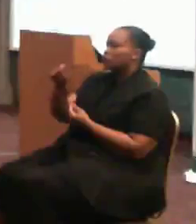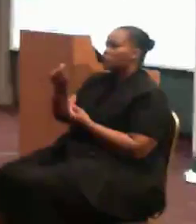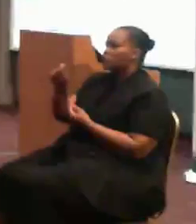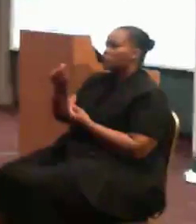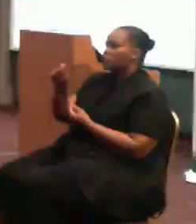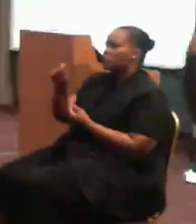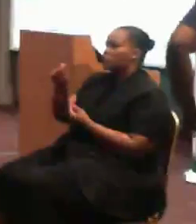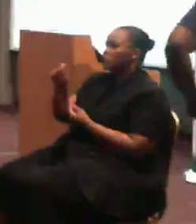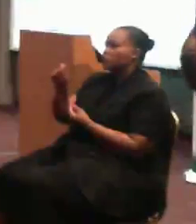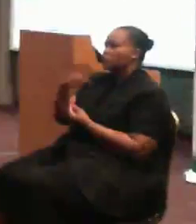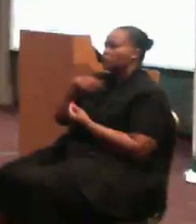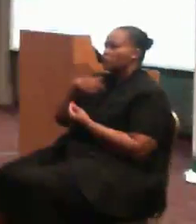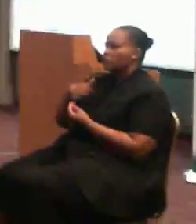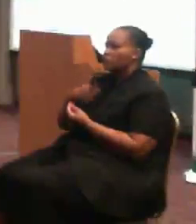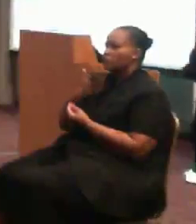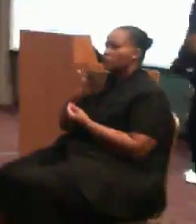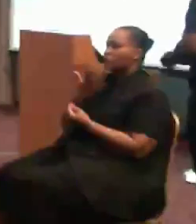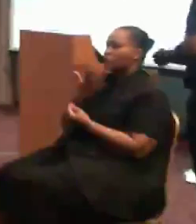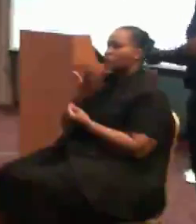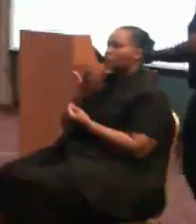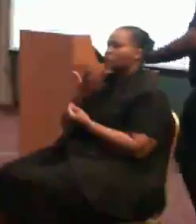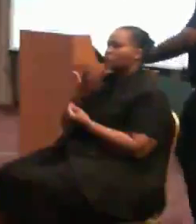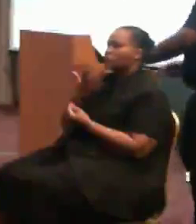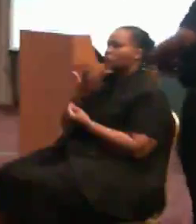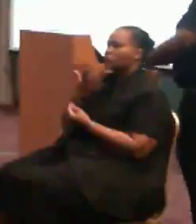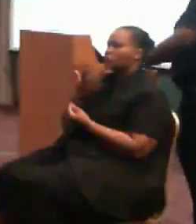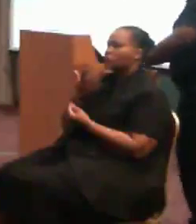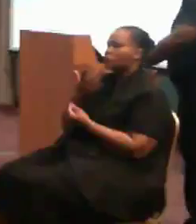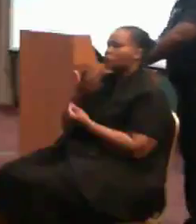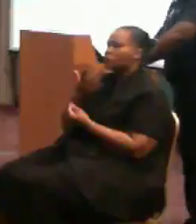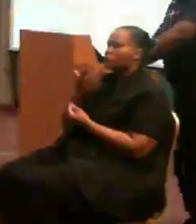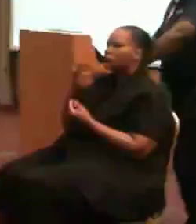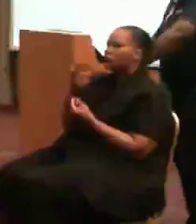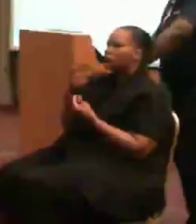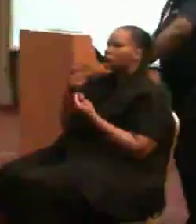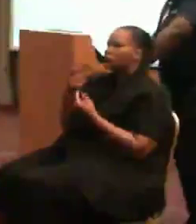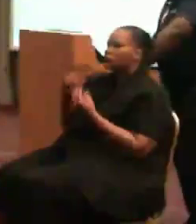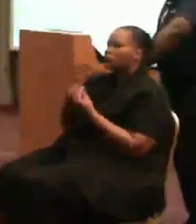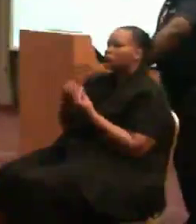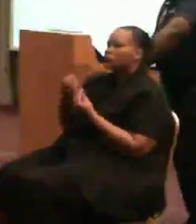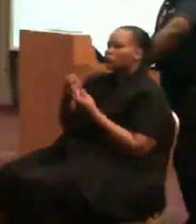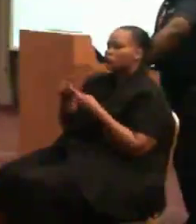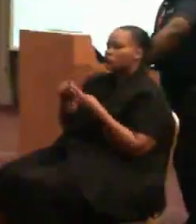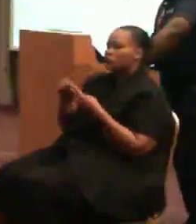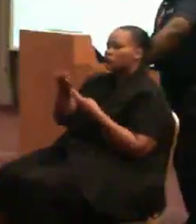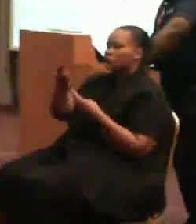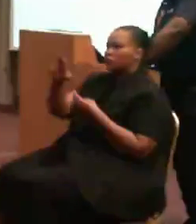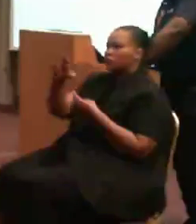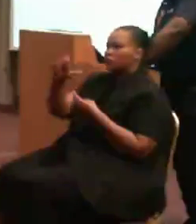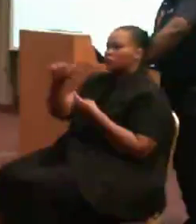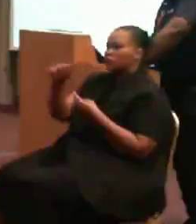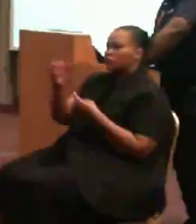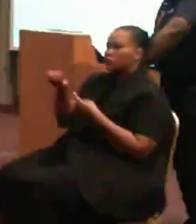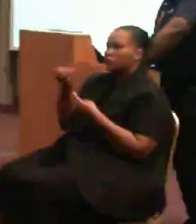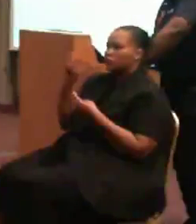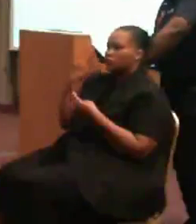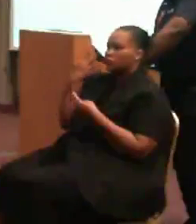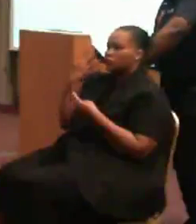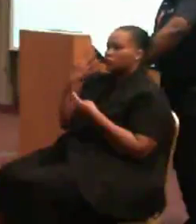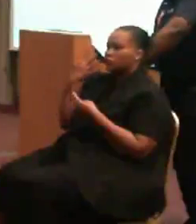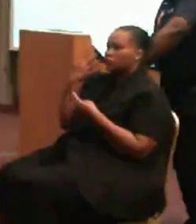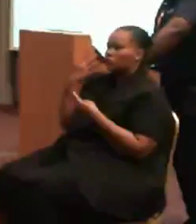I just want to understand one or two things on the RCA slides, and then we can go